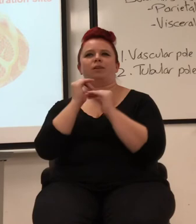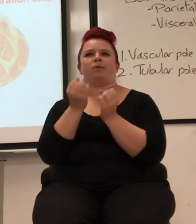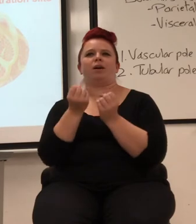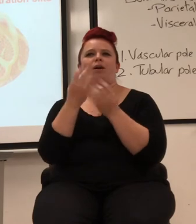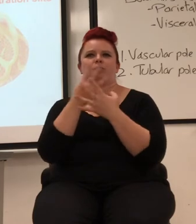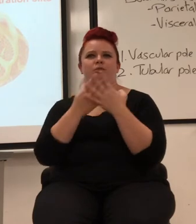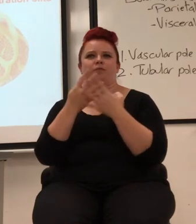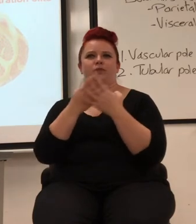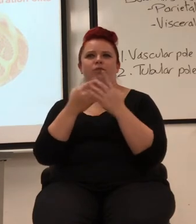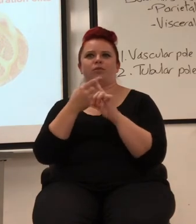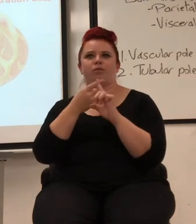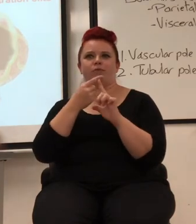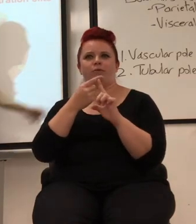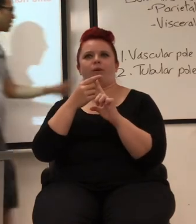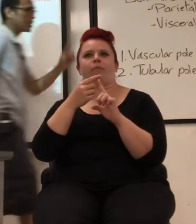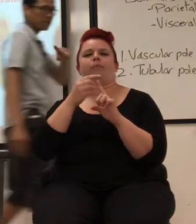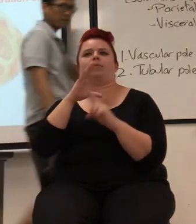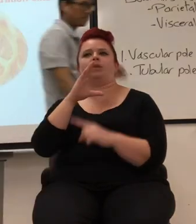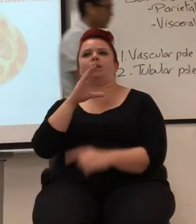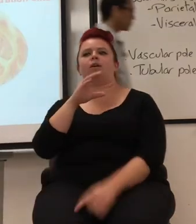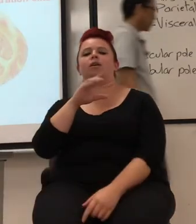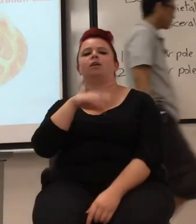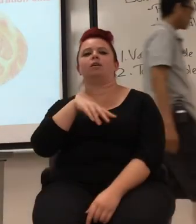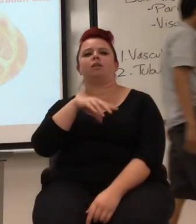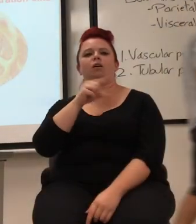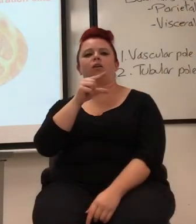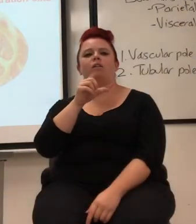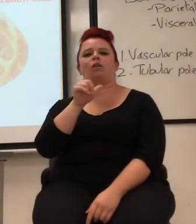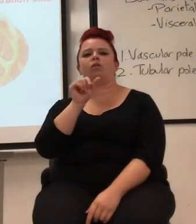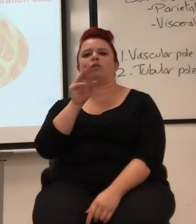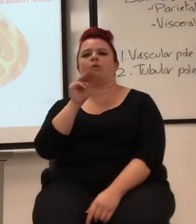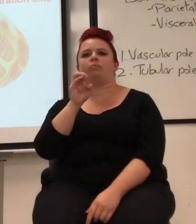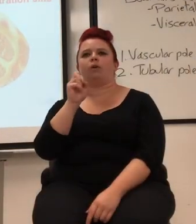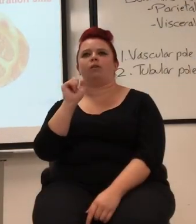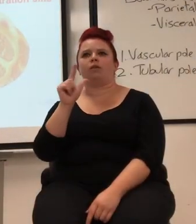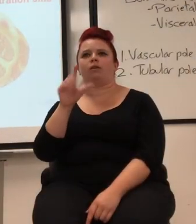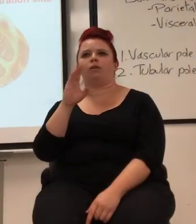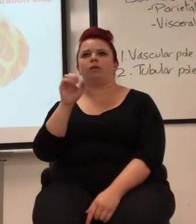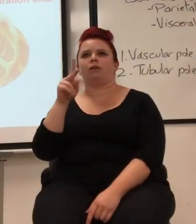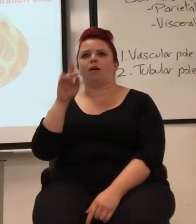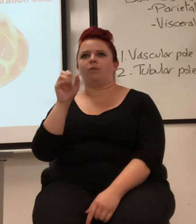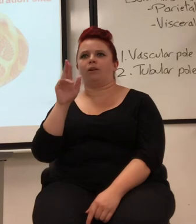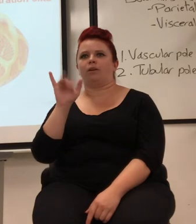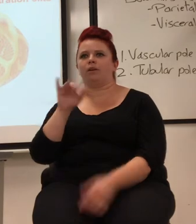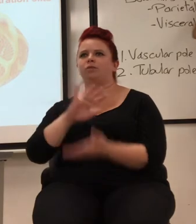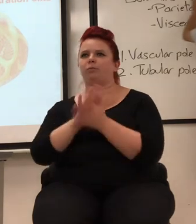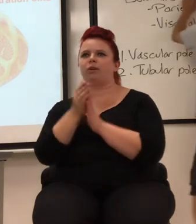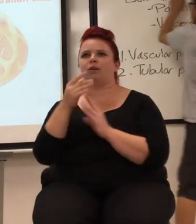by the pores of the glomerular capillary. So let me, that makes it a good filter, basically. Let me write